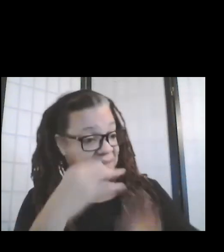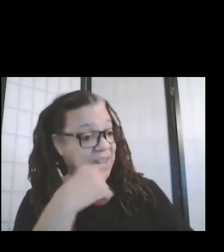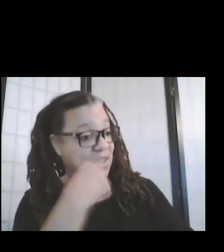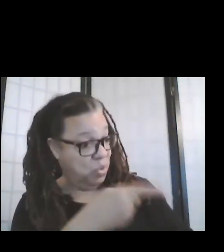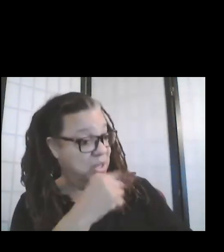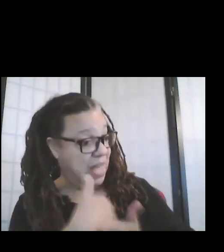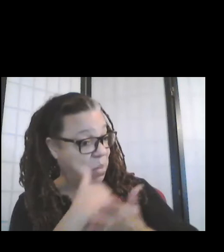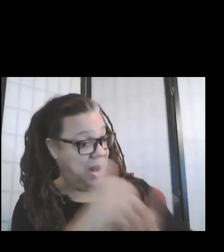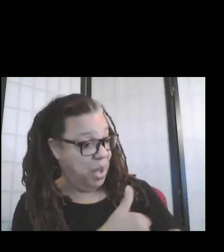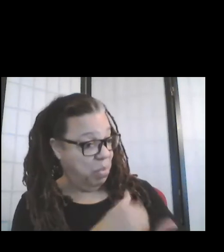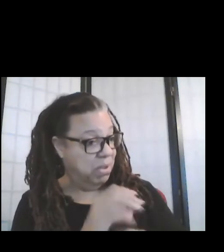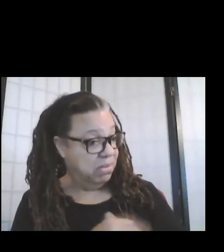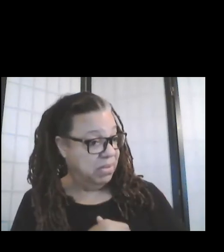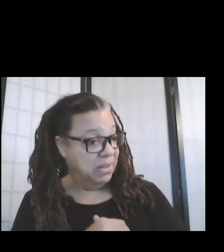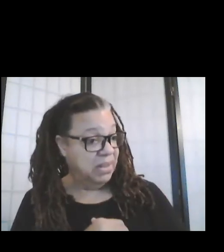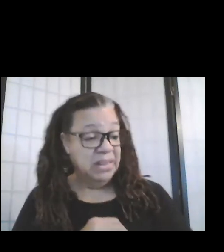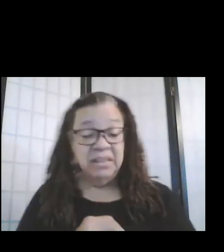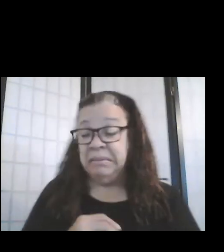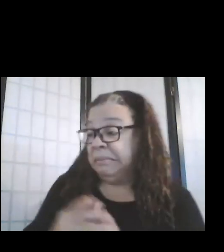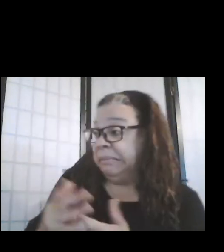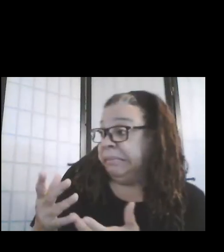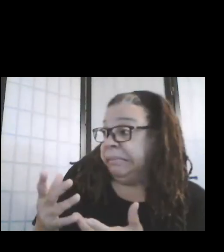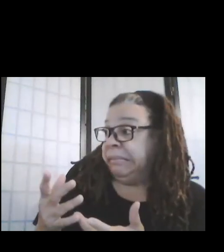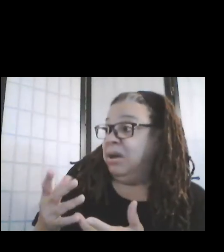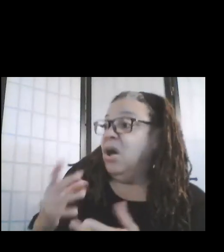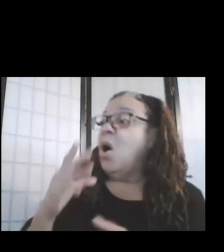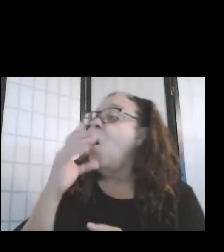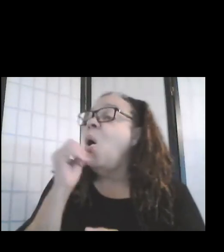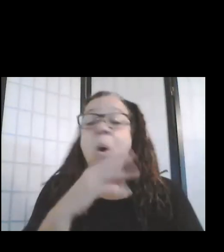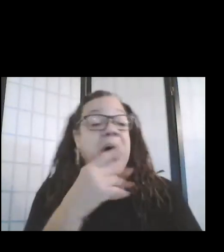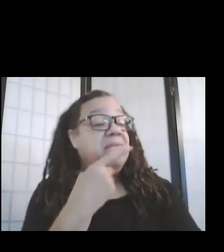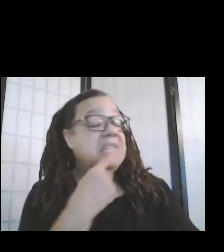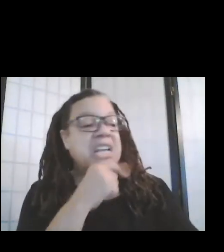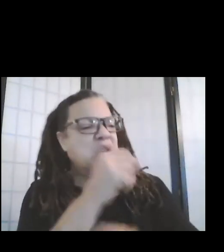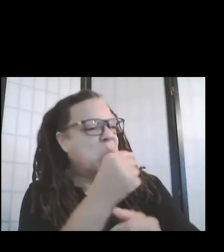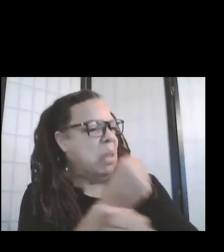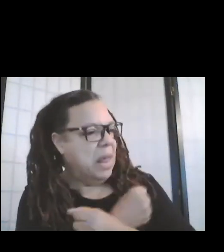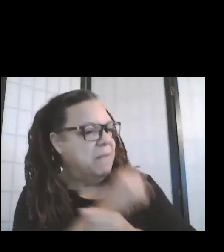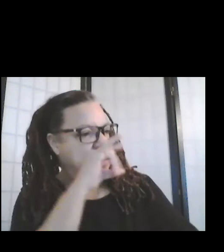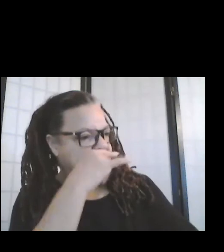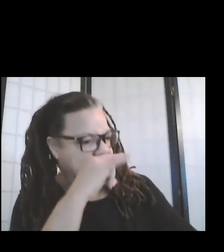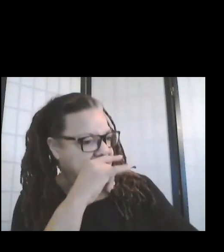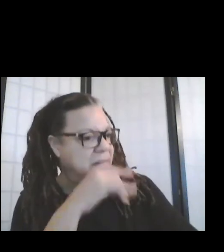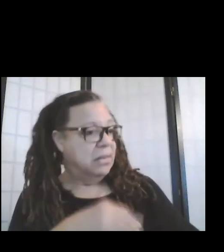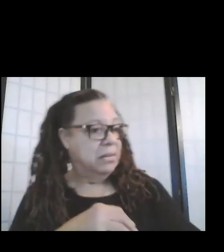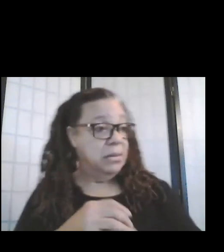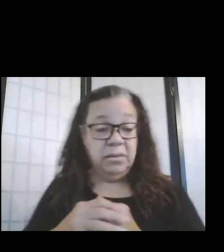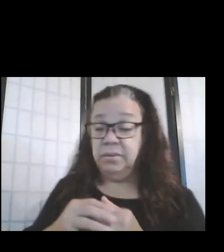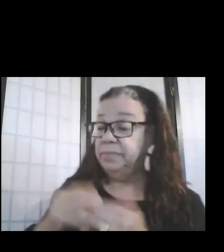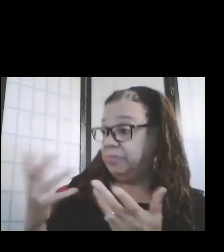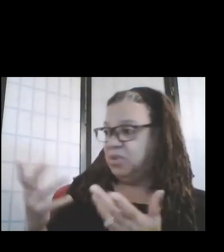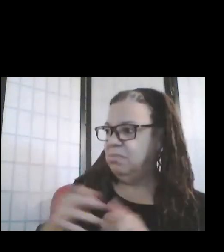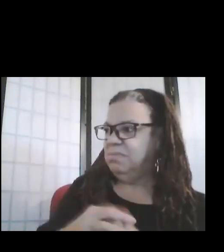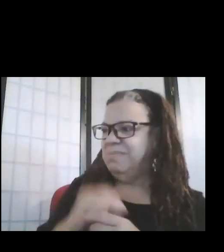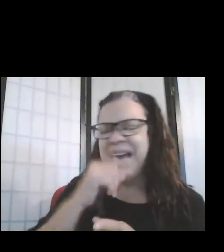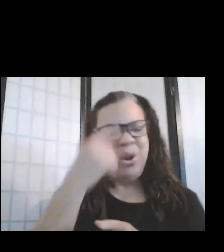I'd probably get pissed off. Or if I said you don't love your kids, your wife, hey, watch it. The doctor nodded. I don't think